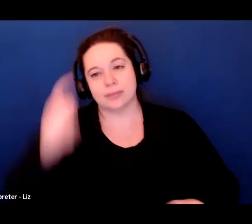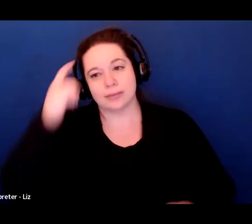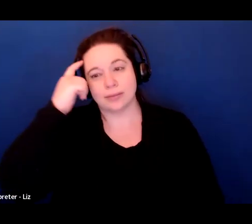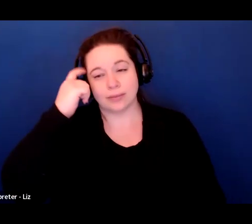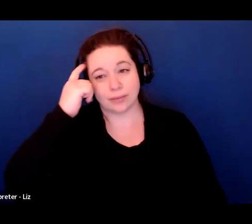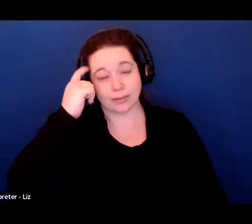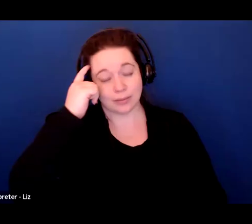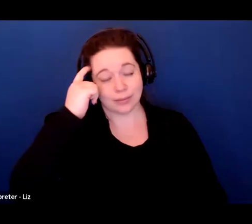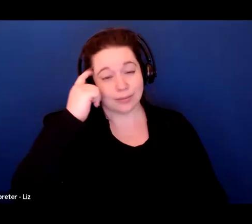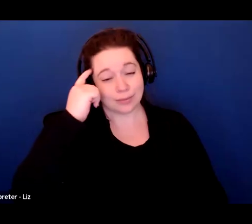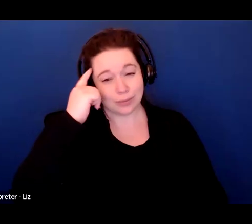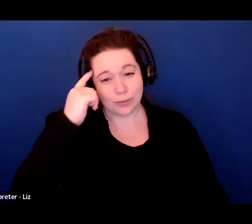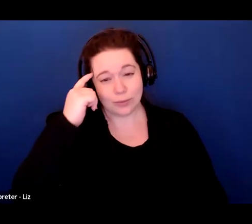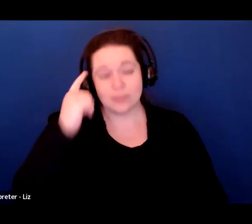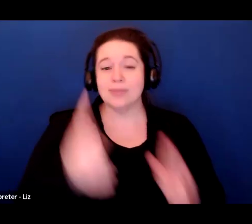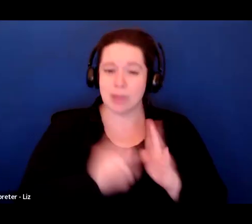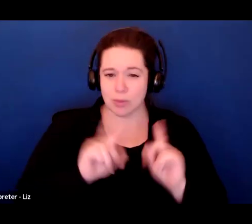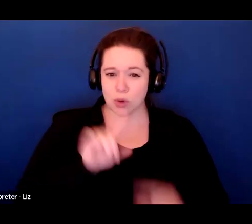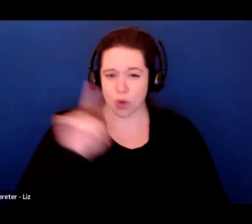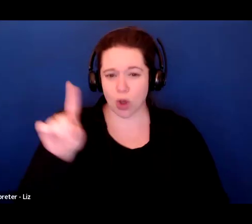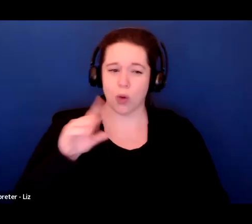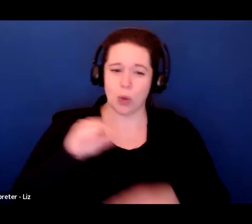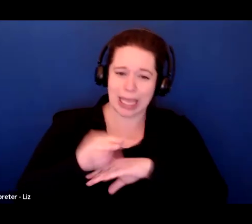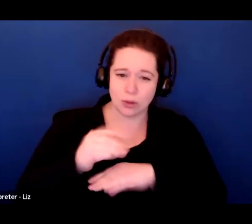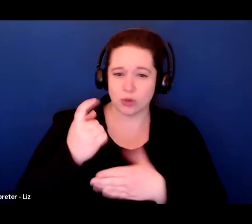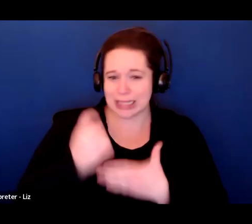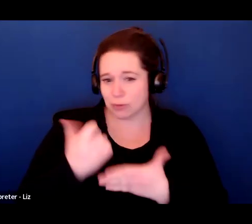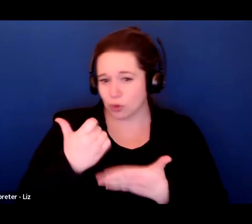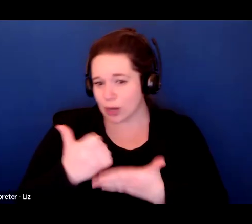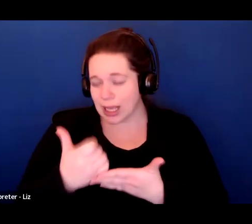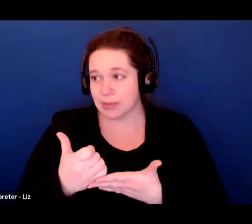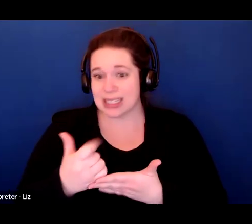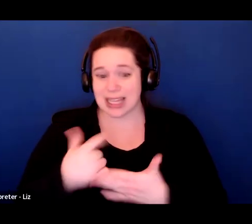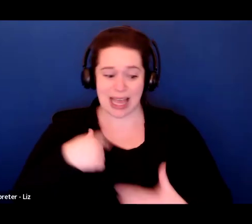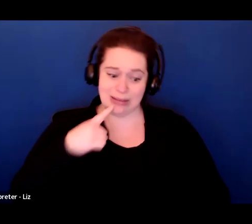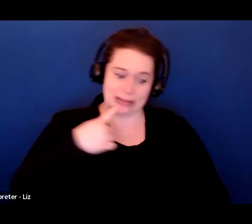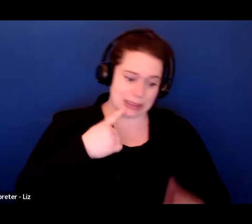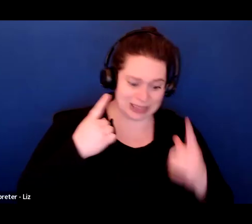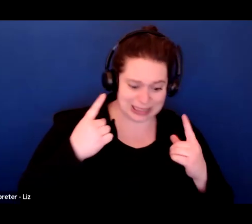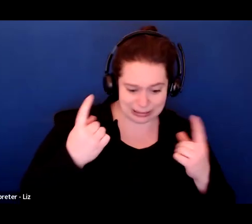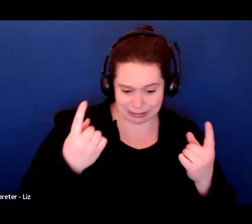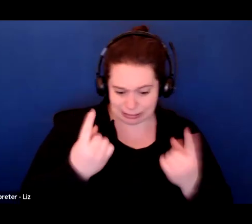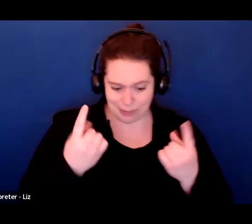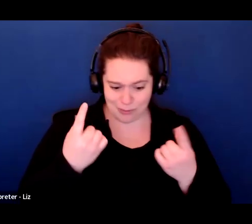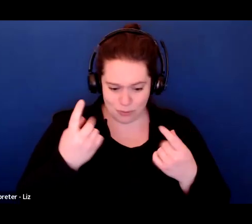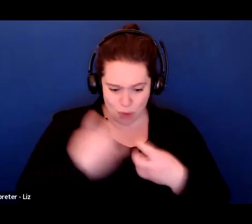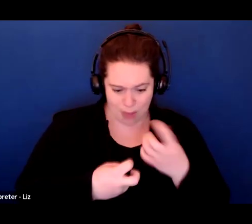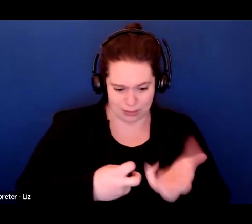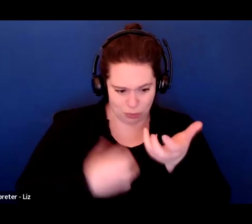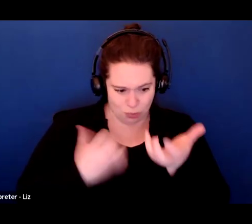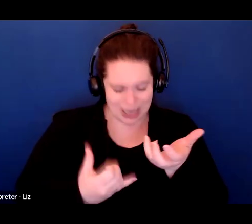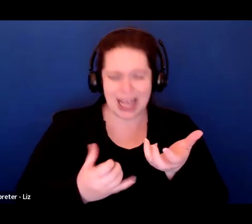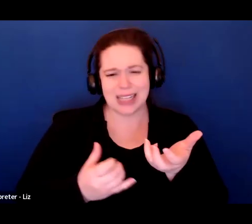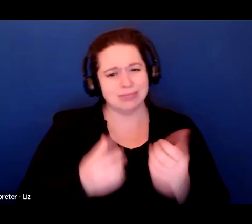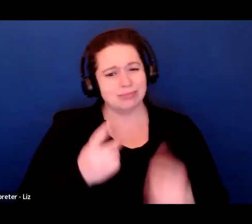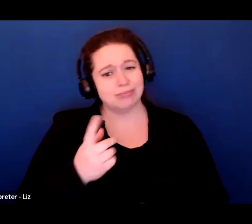sometimes people go not because they have an immediate problem, but they can help you get some thoughts and some ideas for